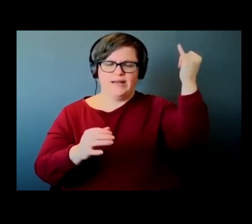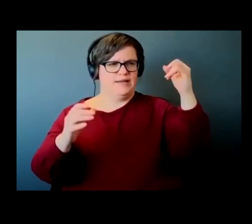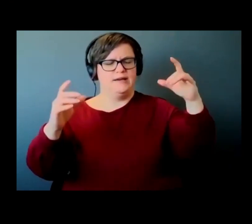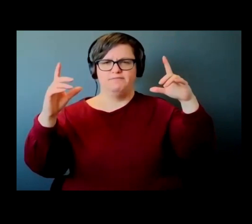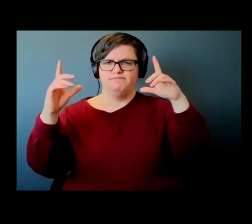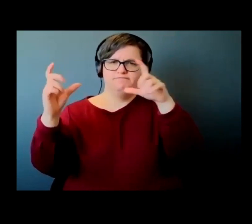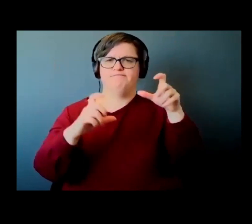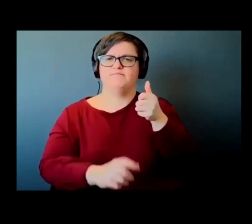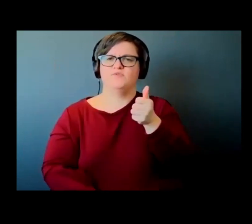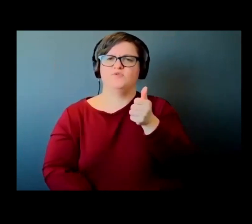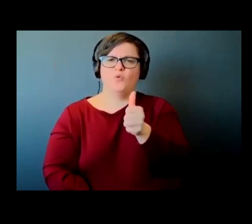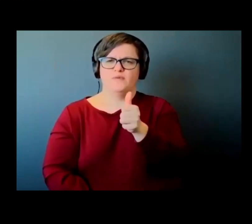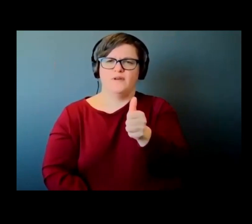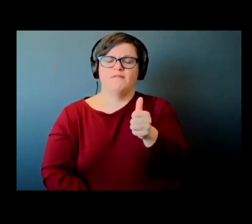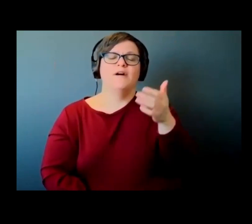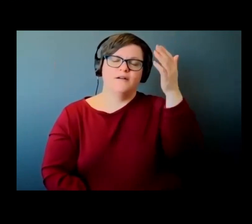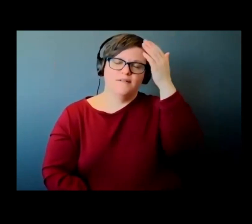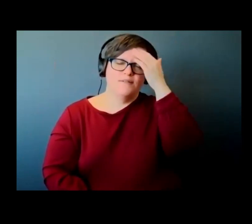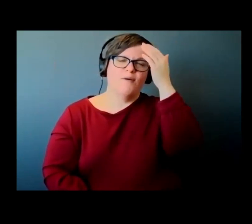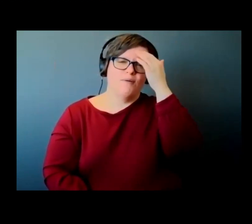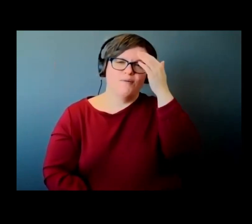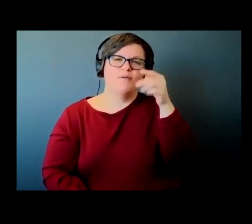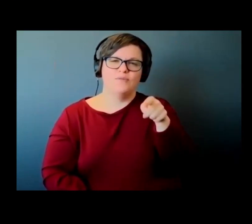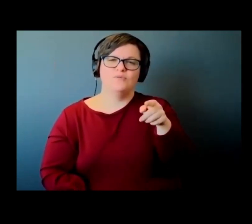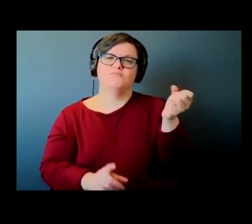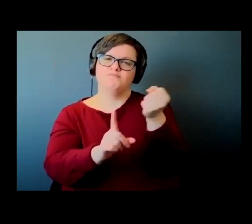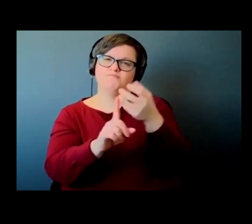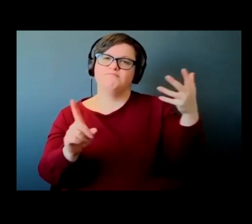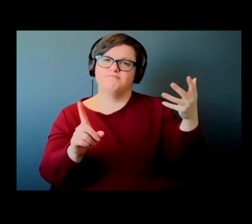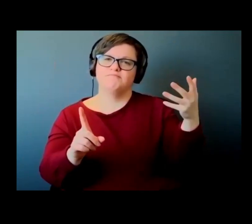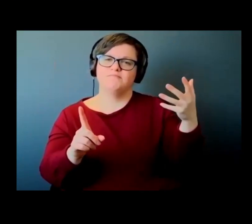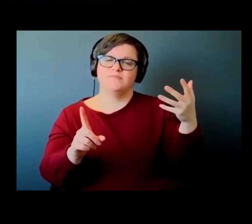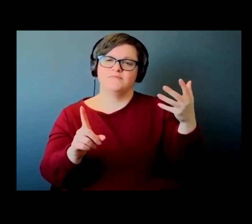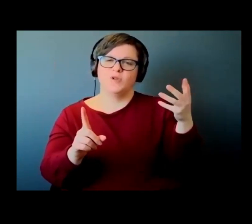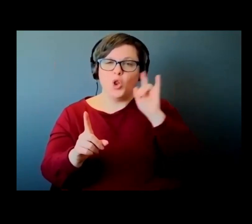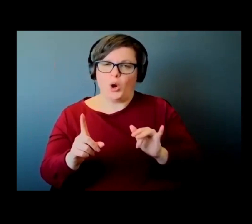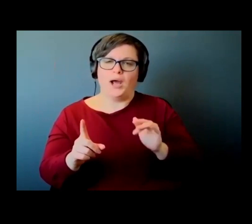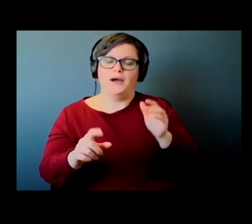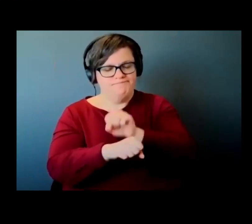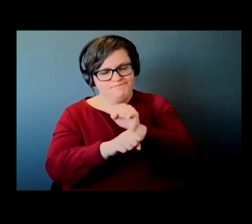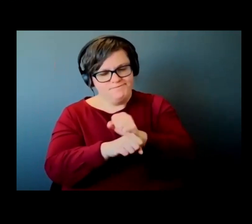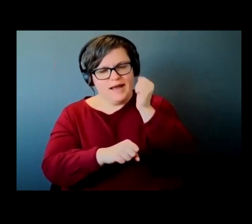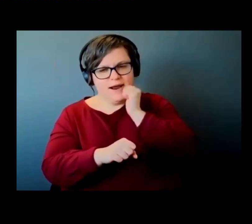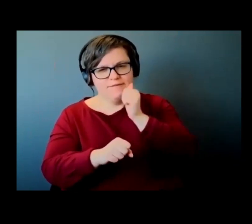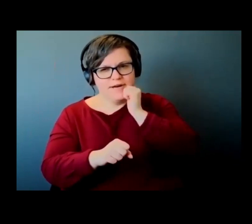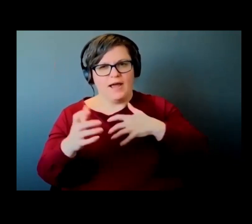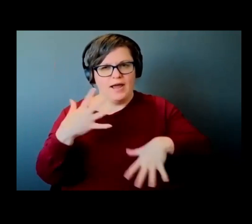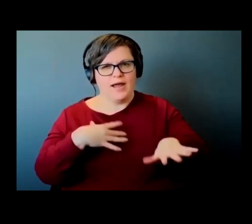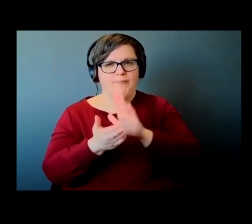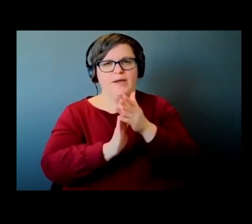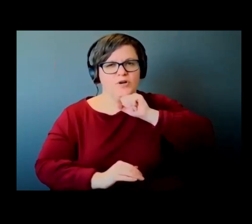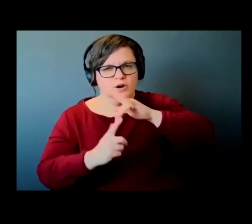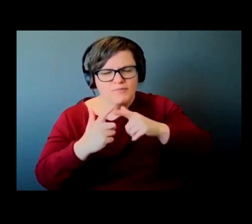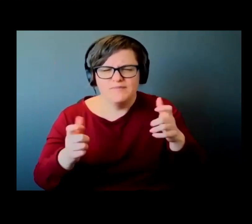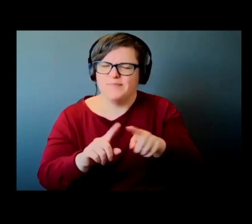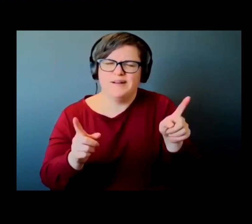know you explained the message, but where did the idea, did you run into the